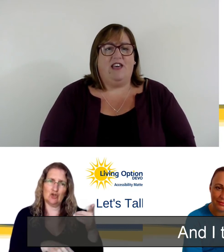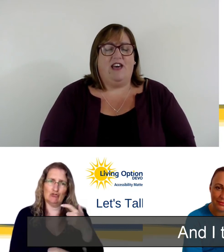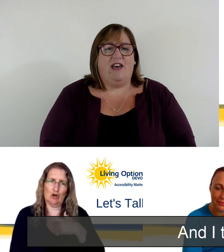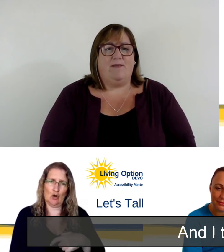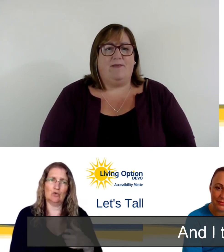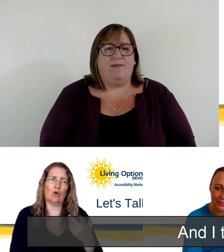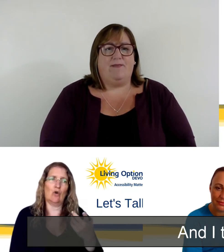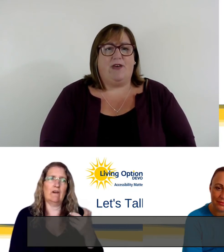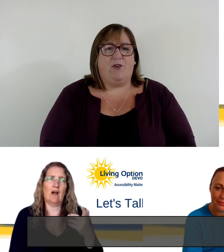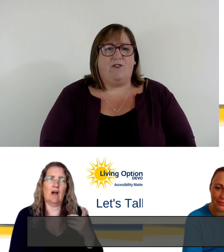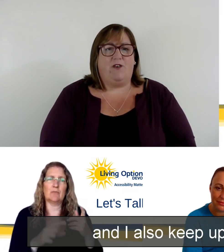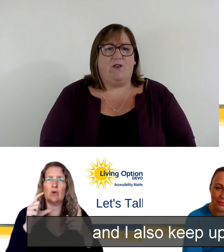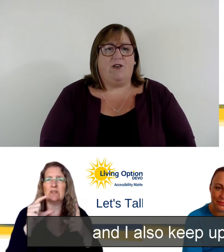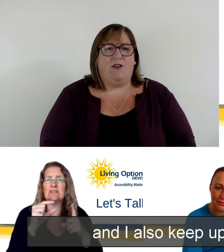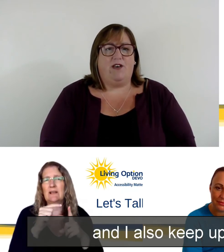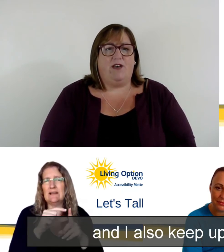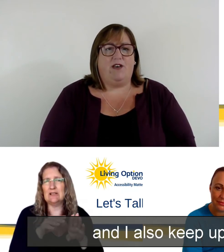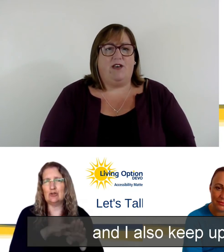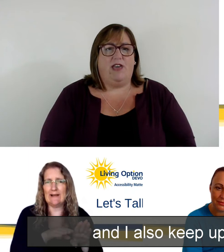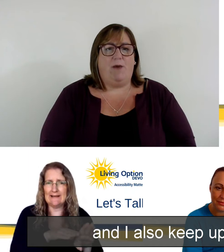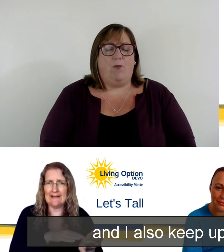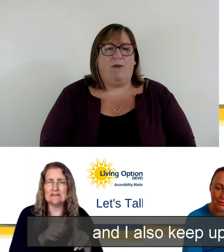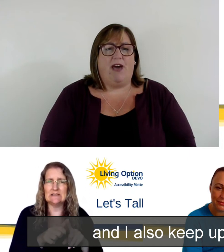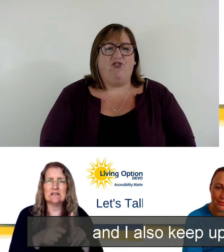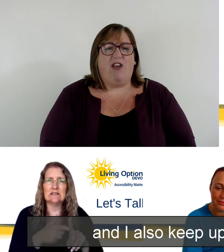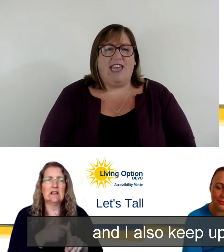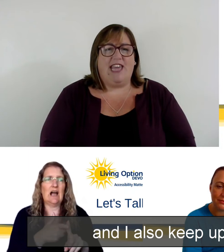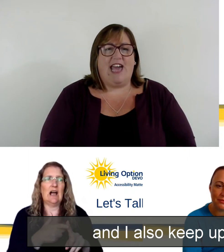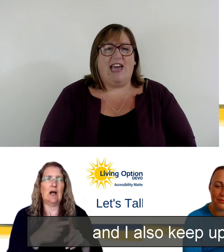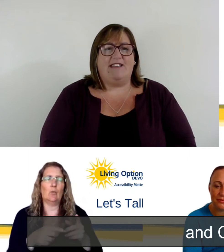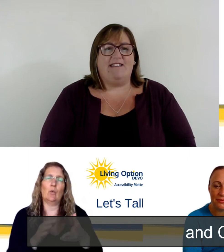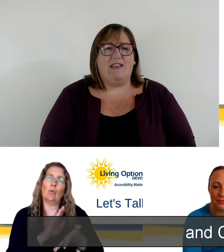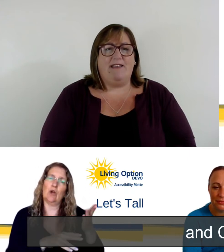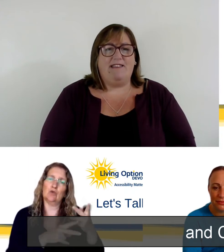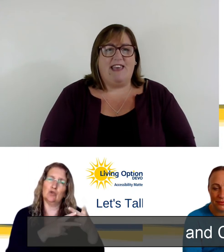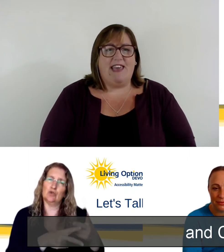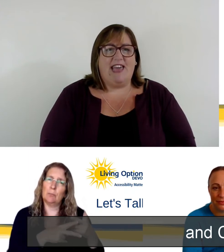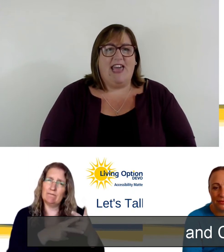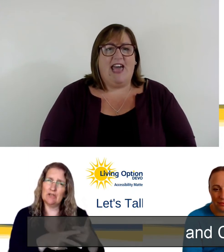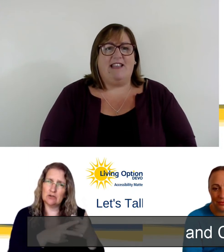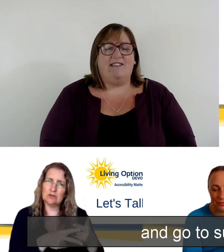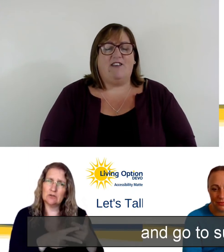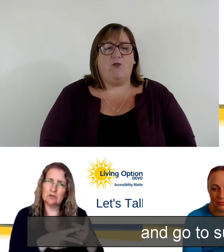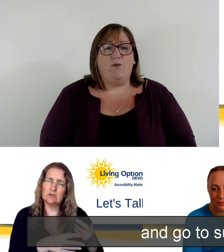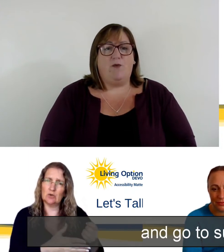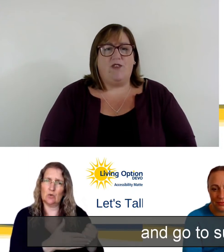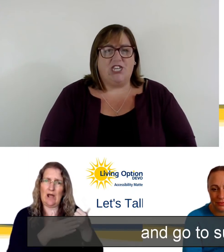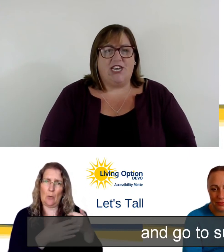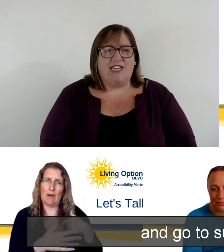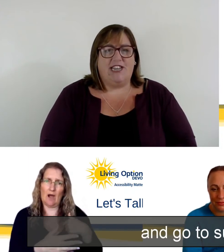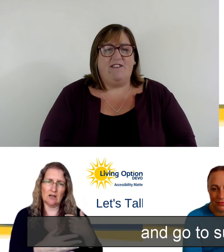think, and I also keep up with my training and CPD and go